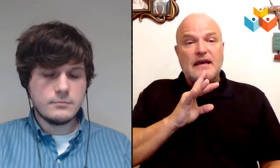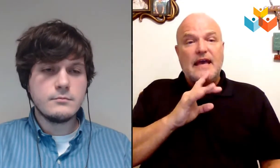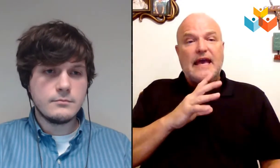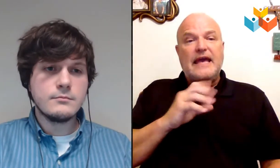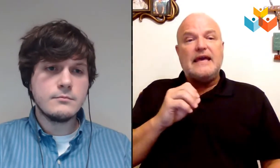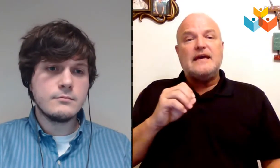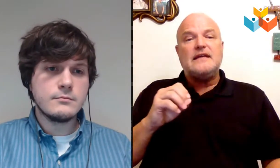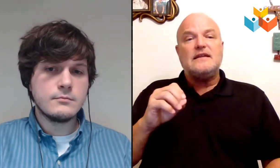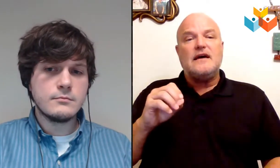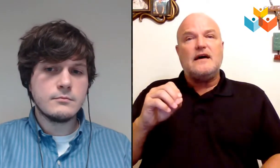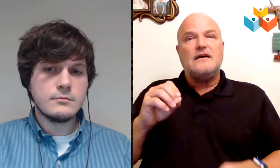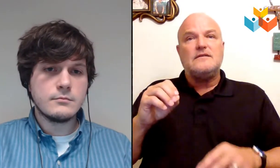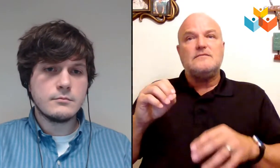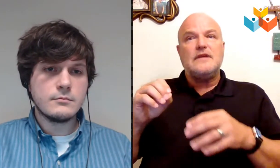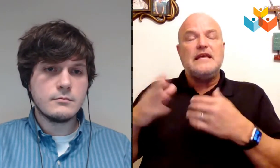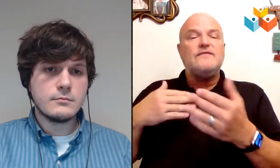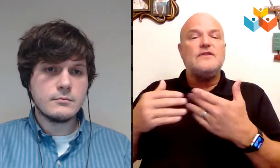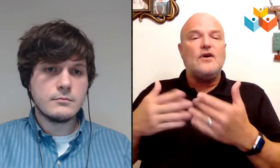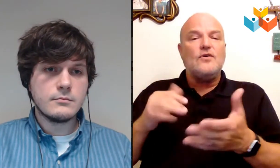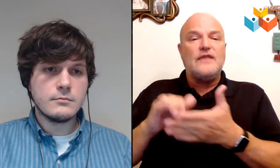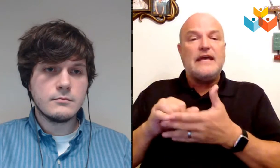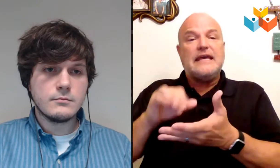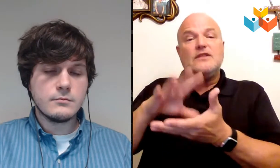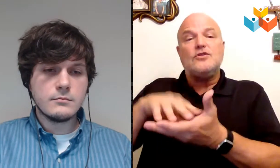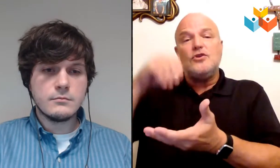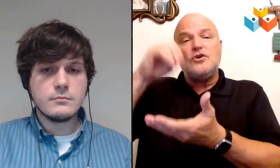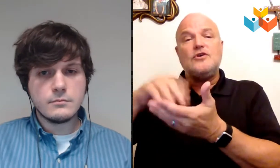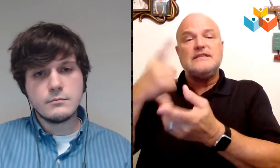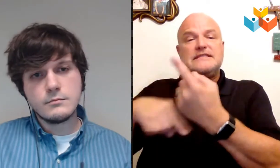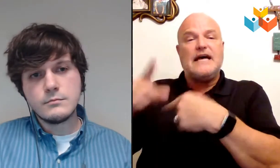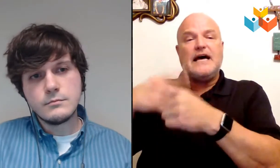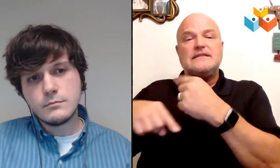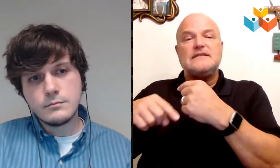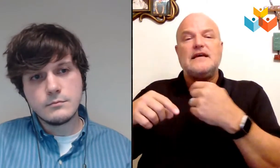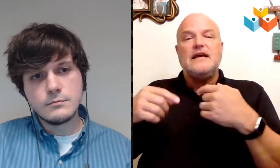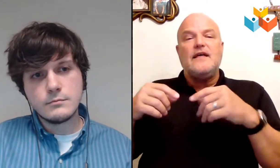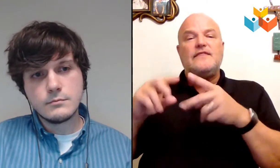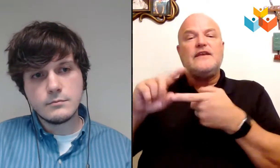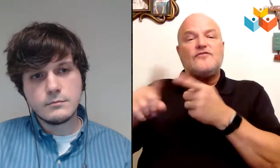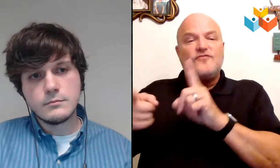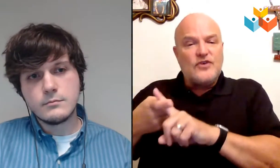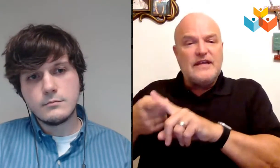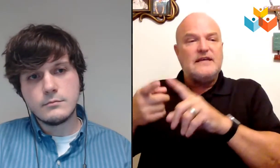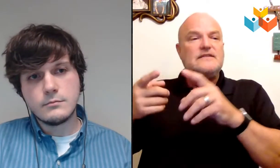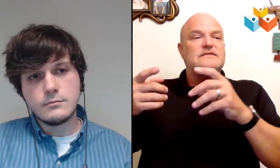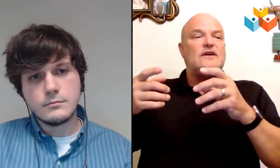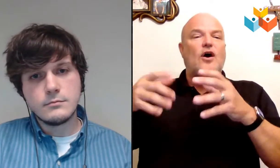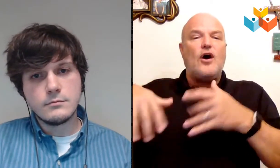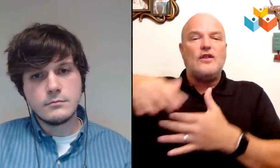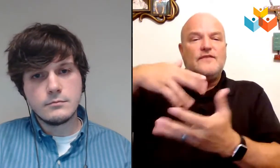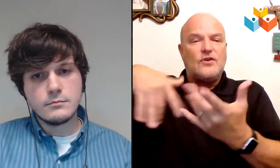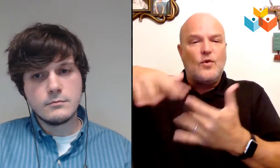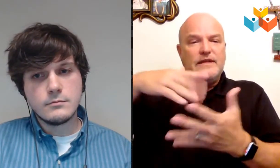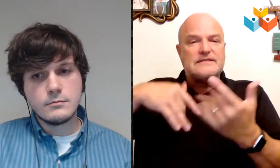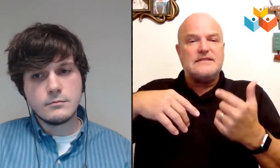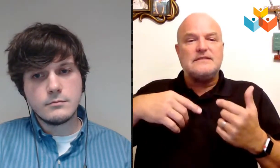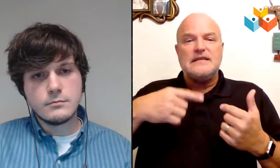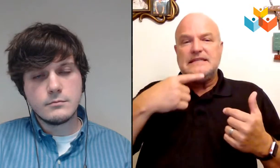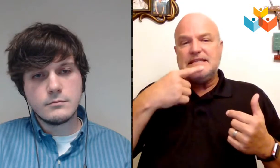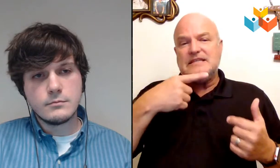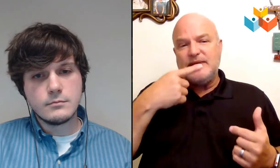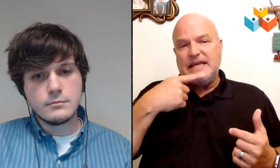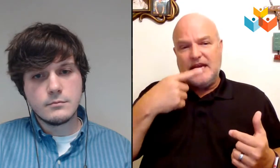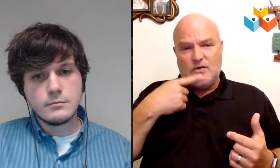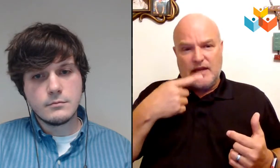talking. And even though they can learn the signs, their friends, all of their